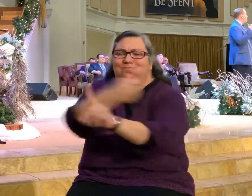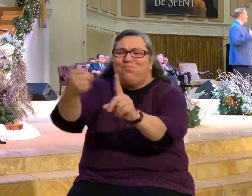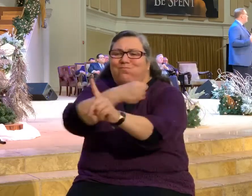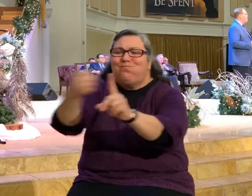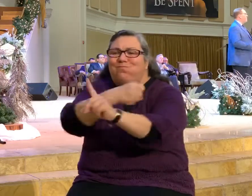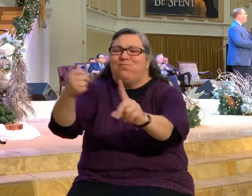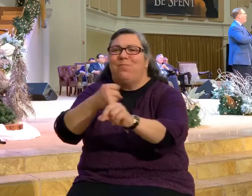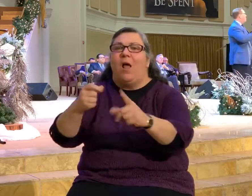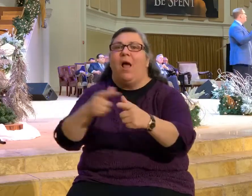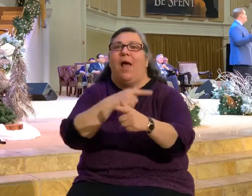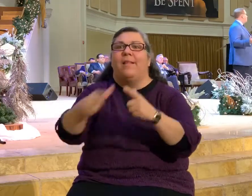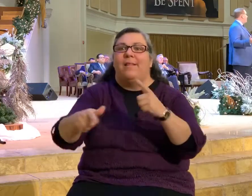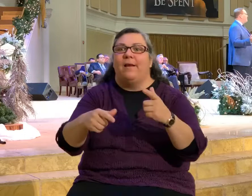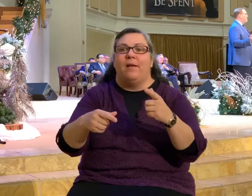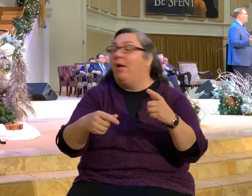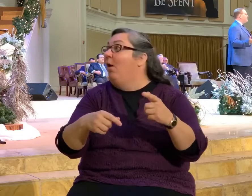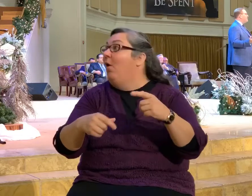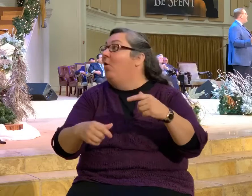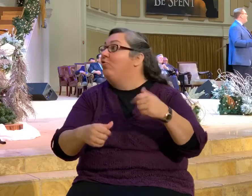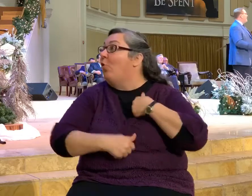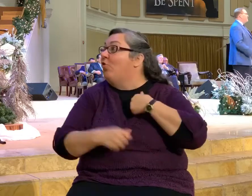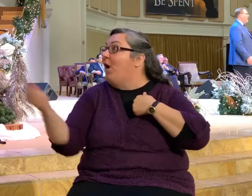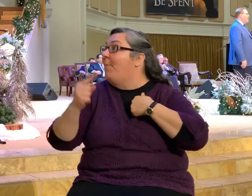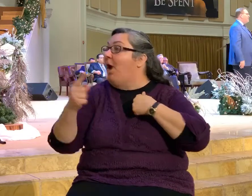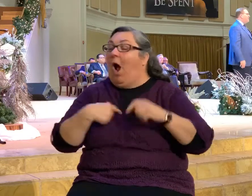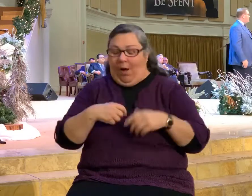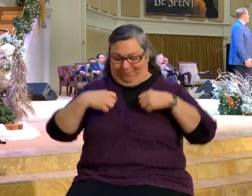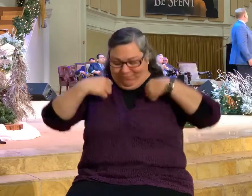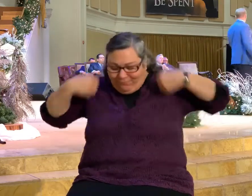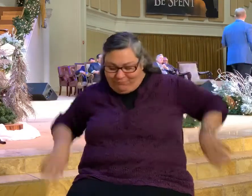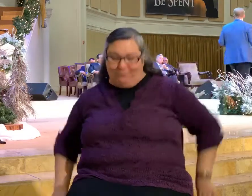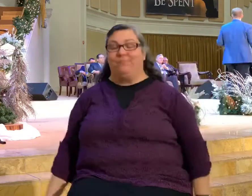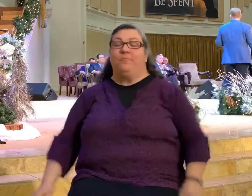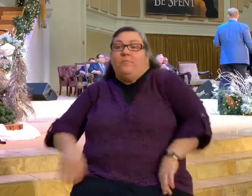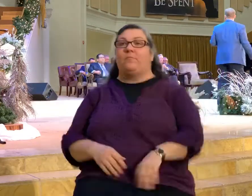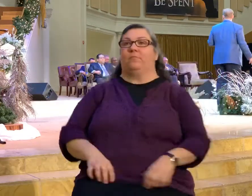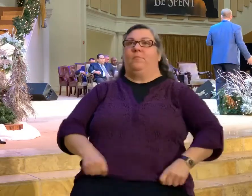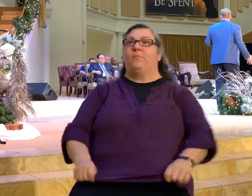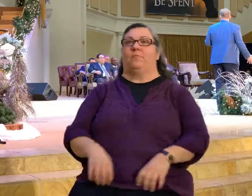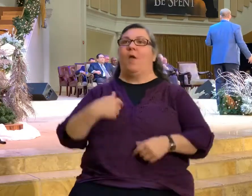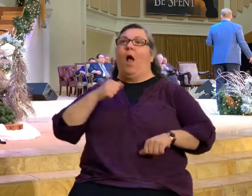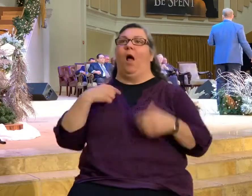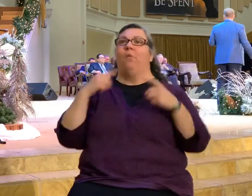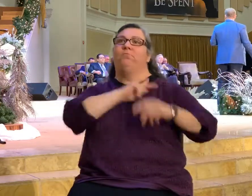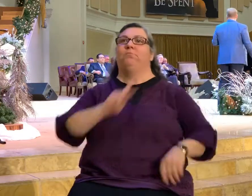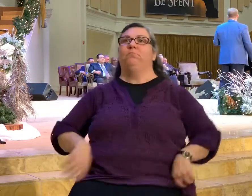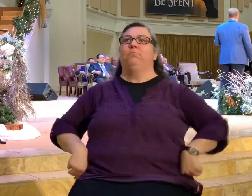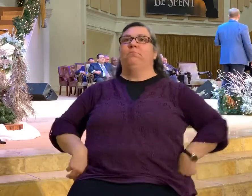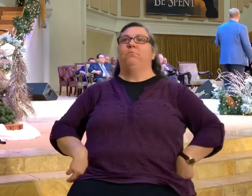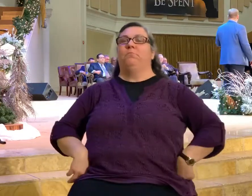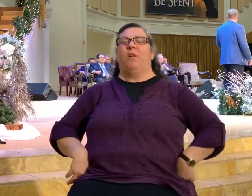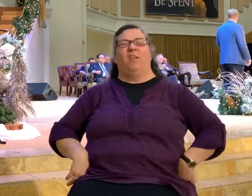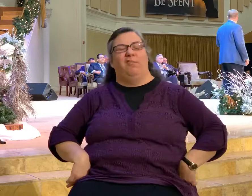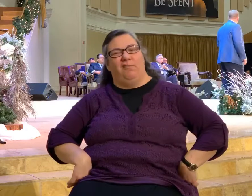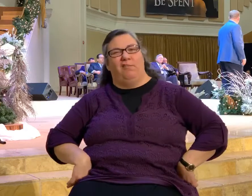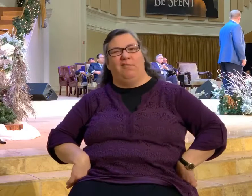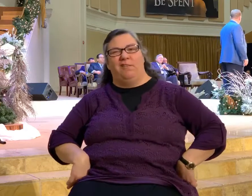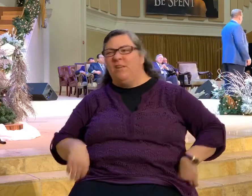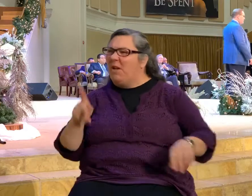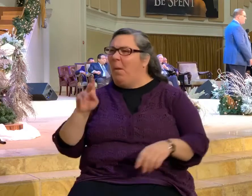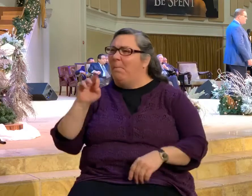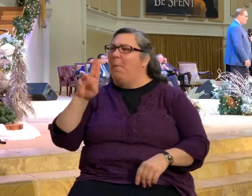he'd take his robe off before all the soldiers came to arrest him. They'd have to bow and be said, that's a punk. He's a punk. Did you ever say he's a